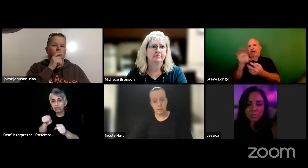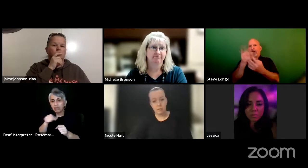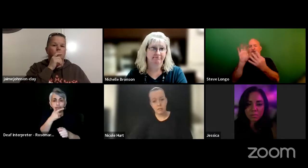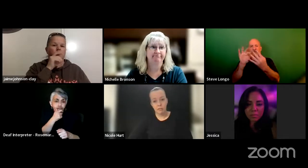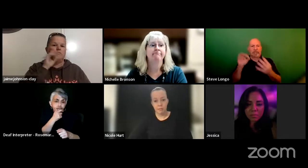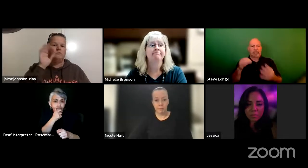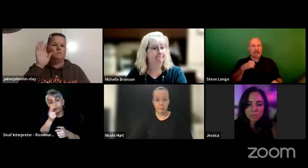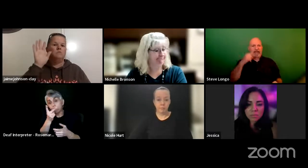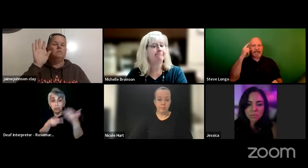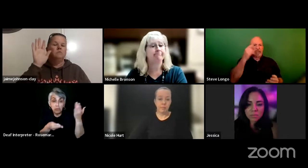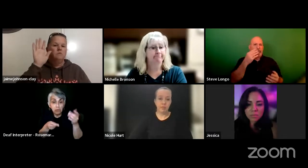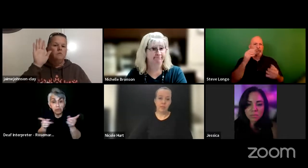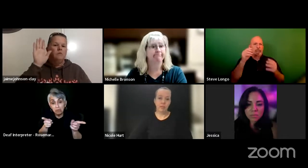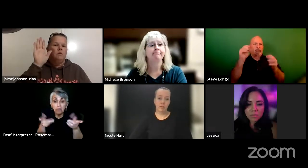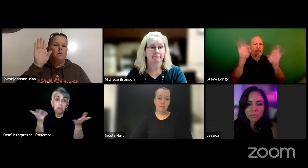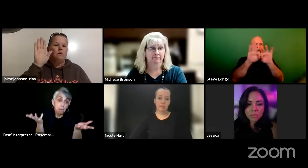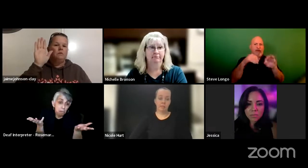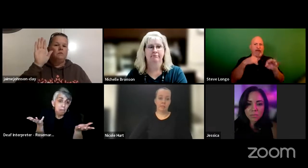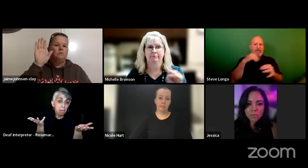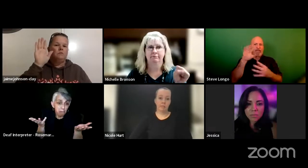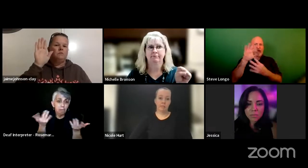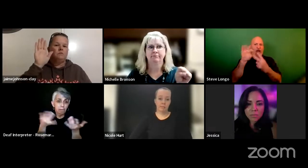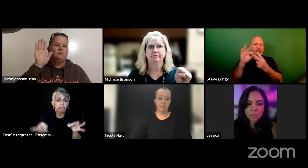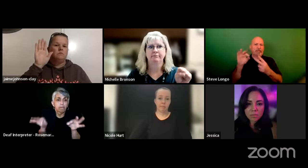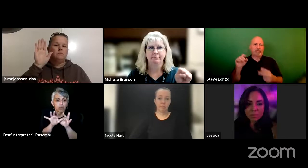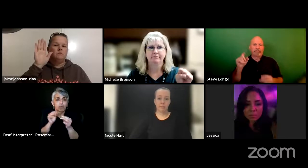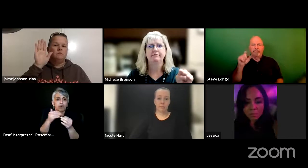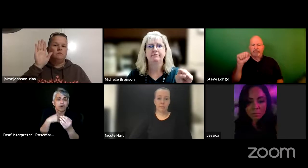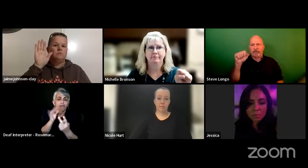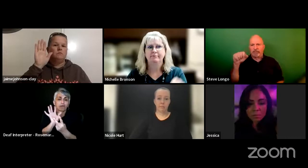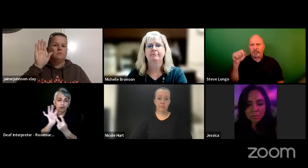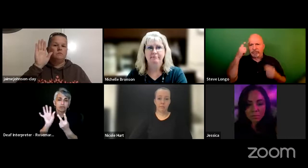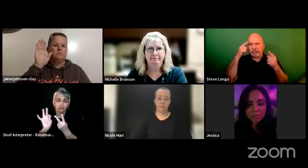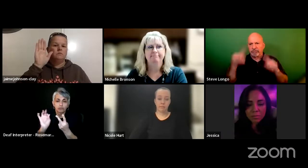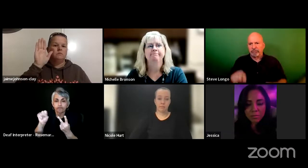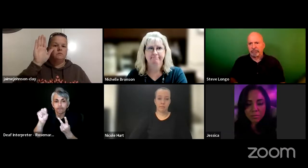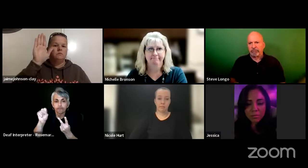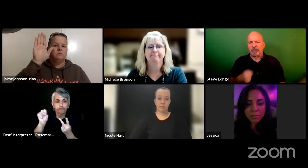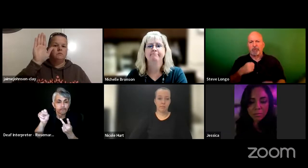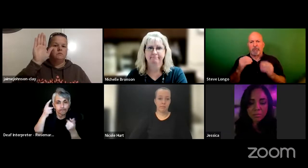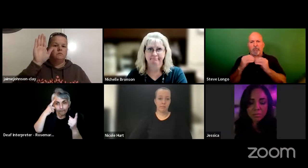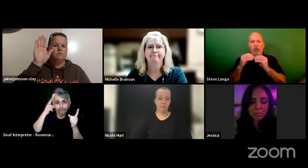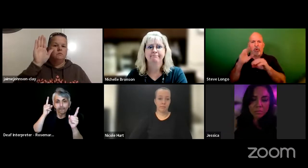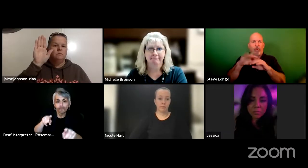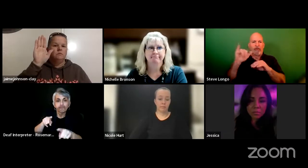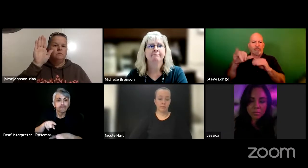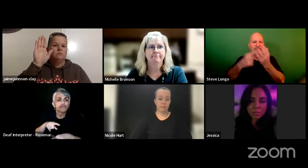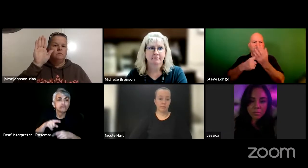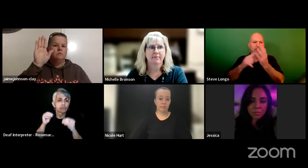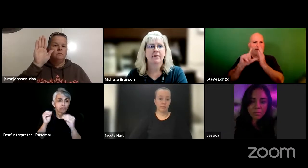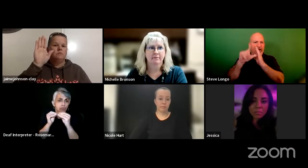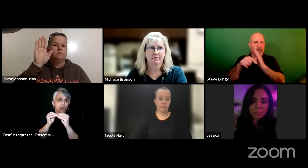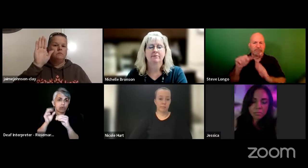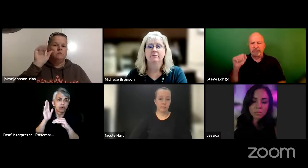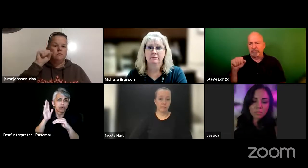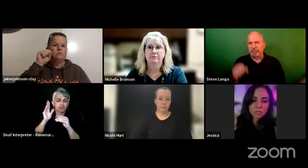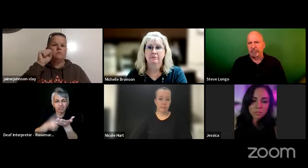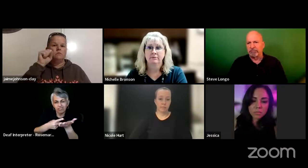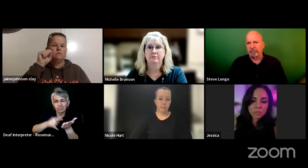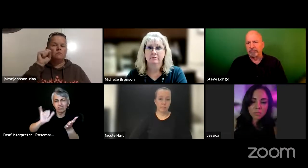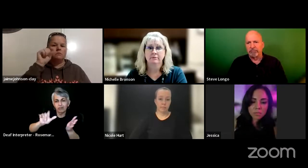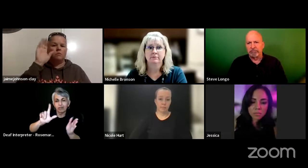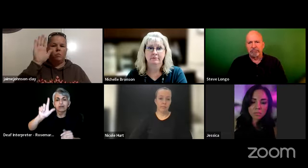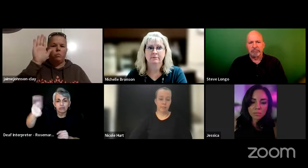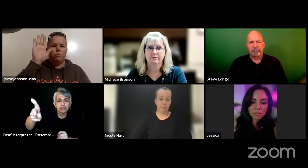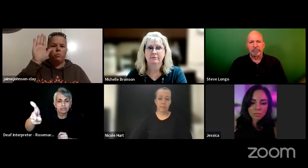had the option. So I think it's important that we do provide some kind of option for those attending. And